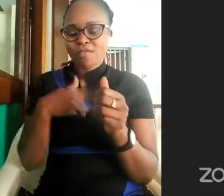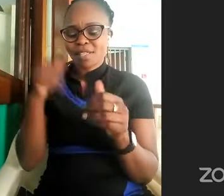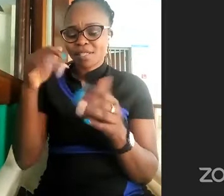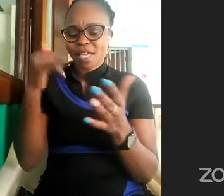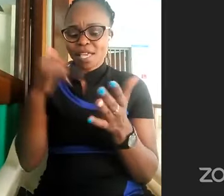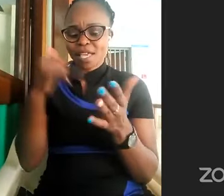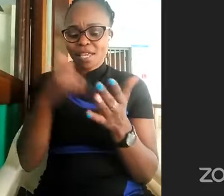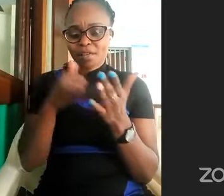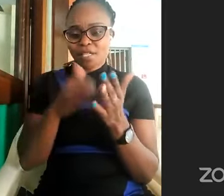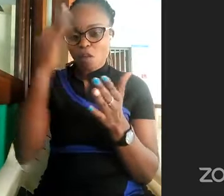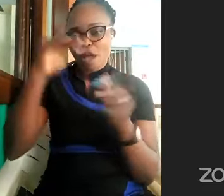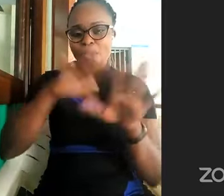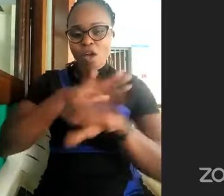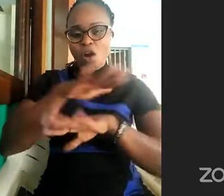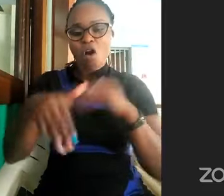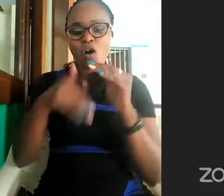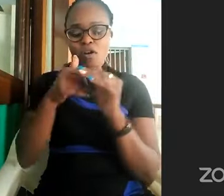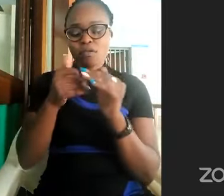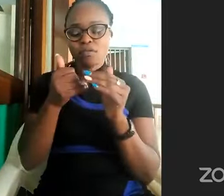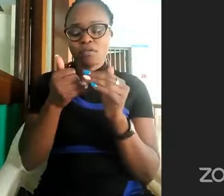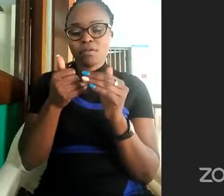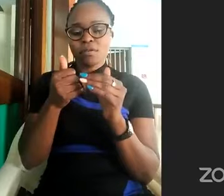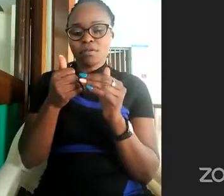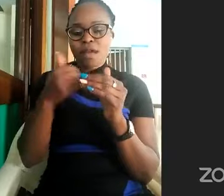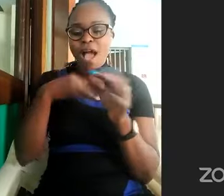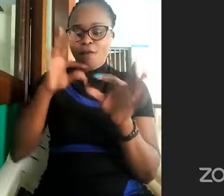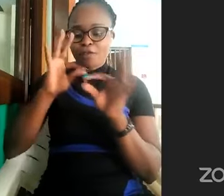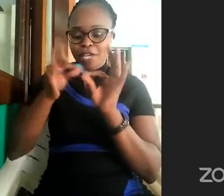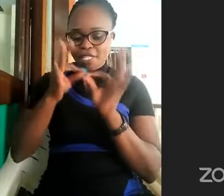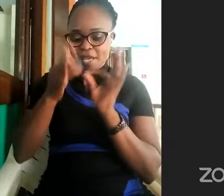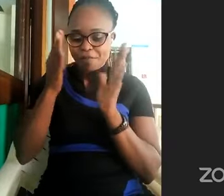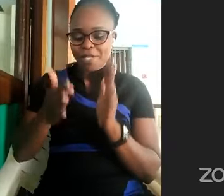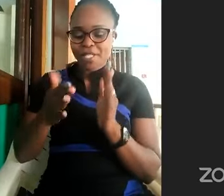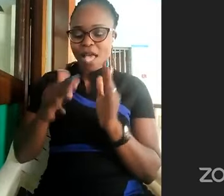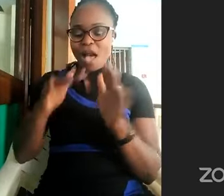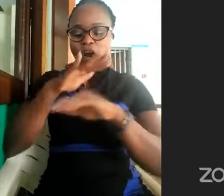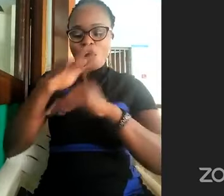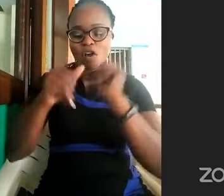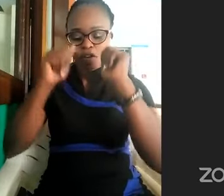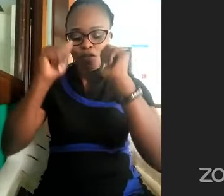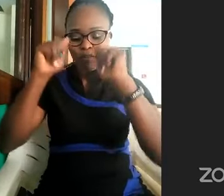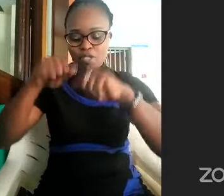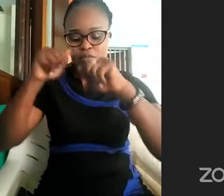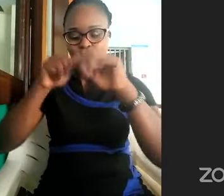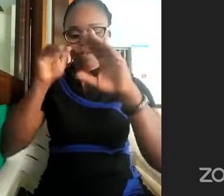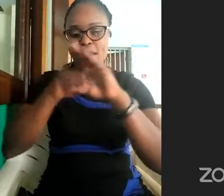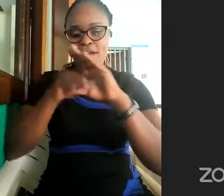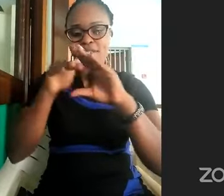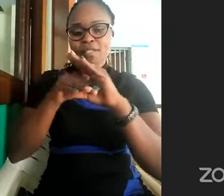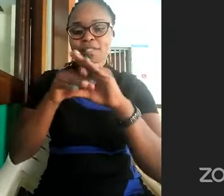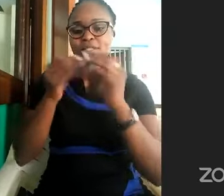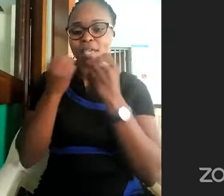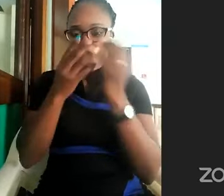everybody can get this information that we are sharing. We are leaving no one behind in regards to this call. So I'm